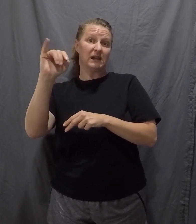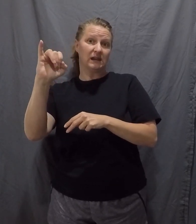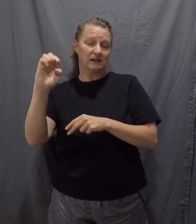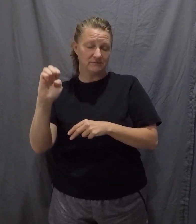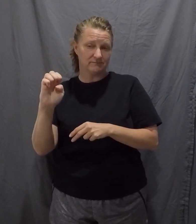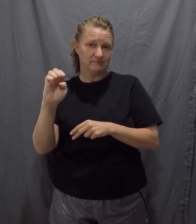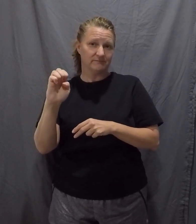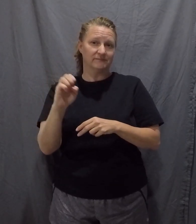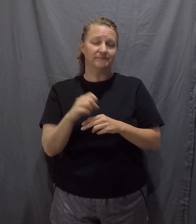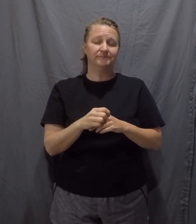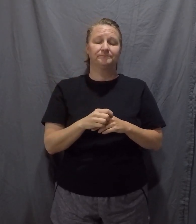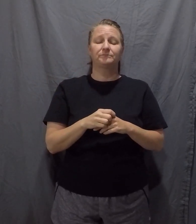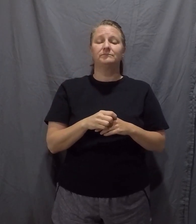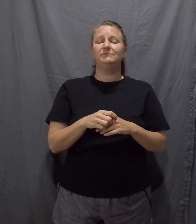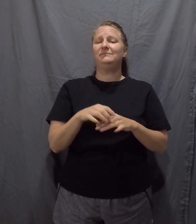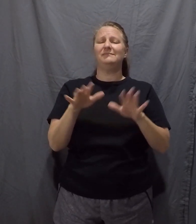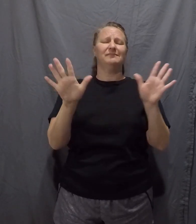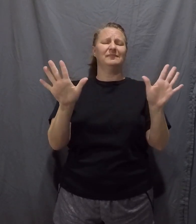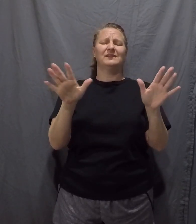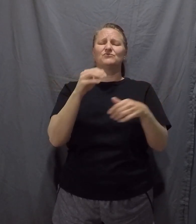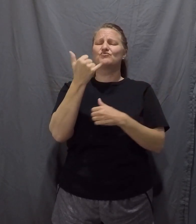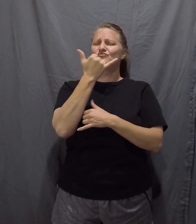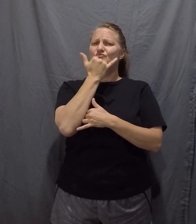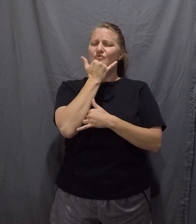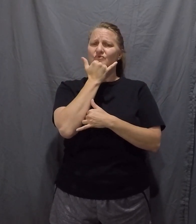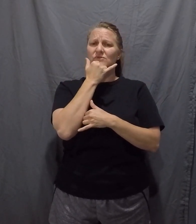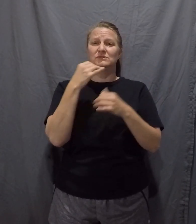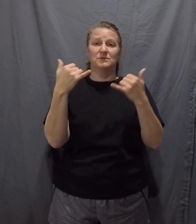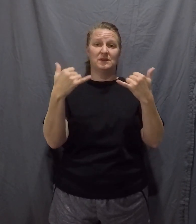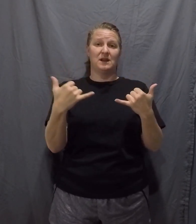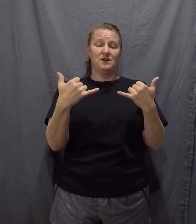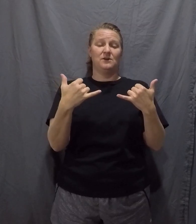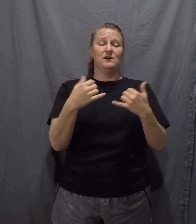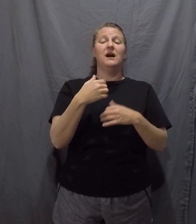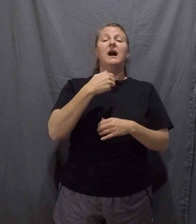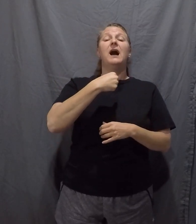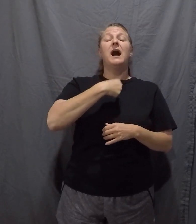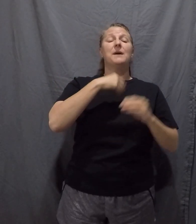one thought and one period. I'm a teacher, my name is Ronnie.